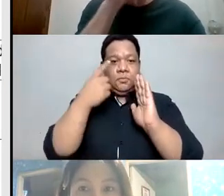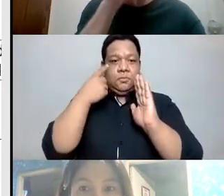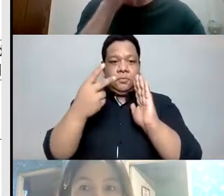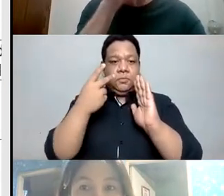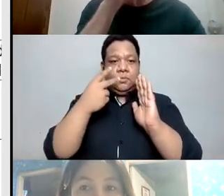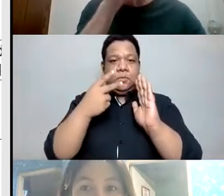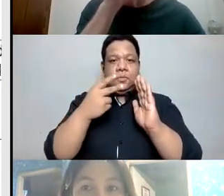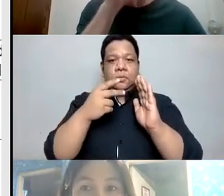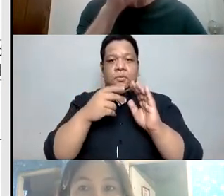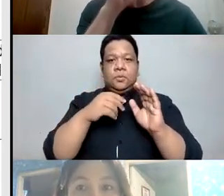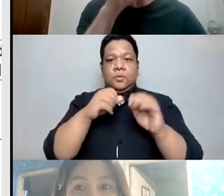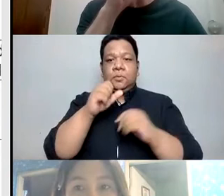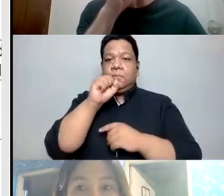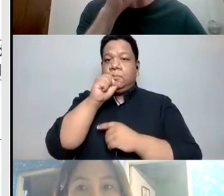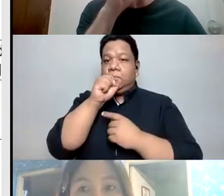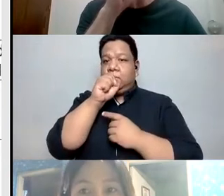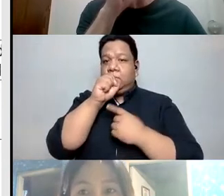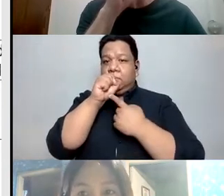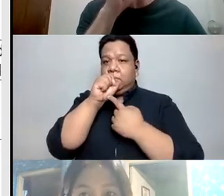apple. You see?